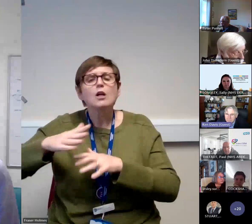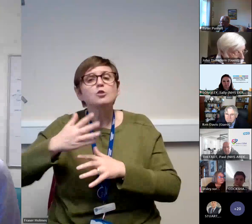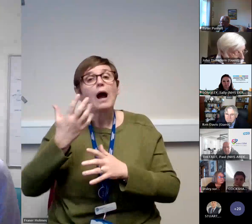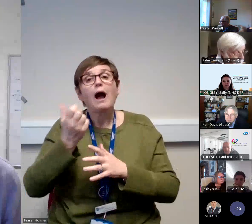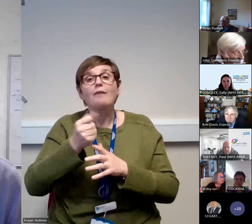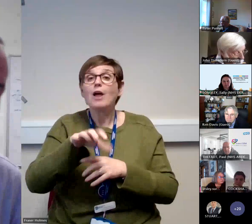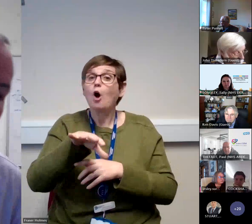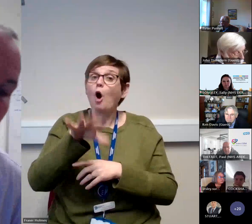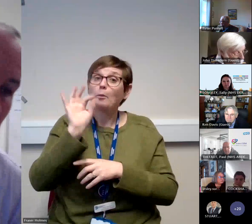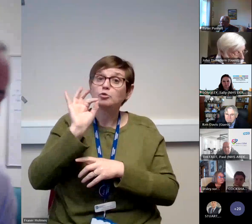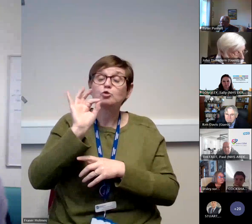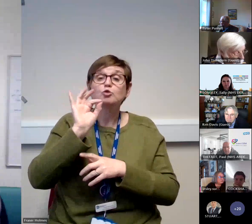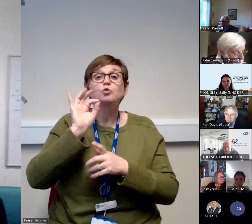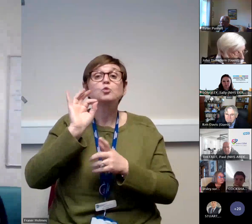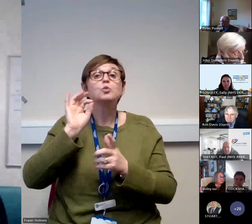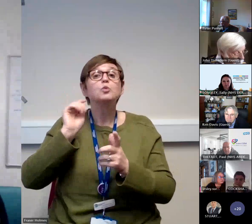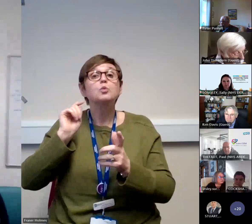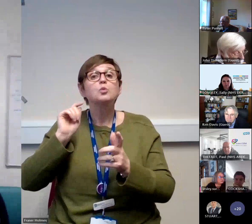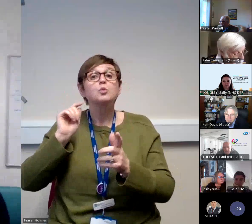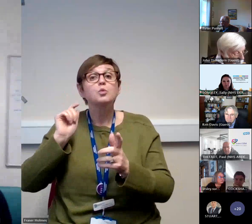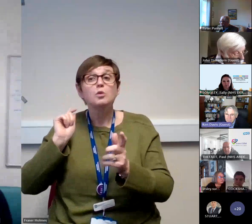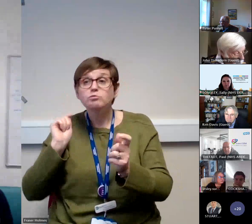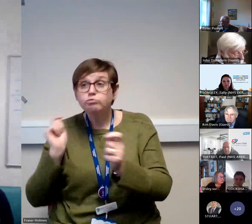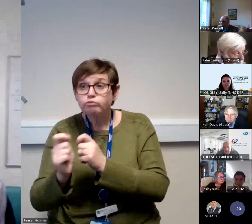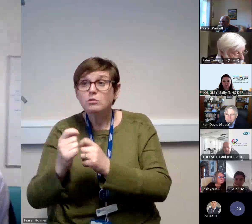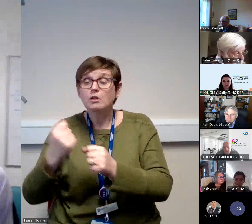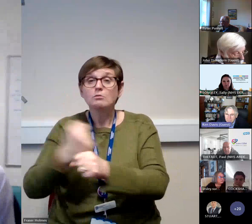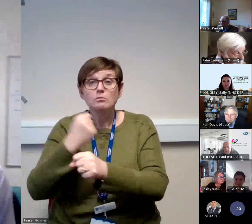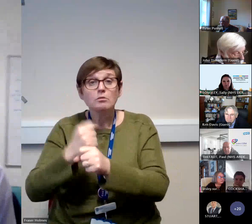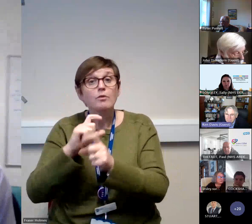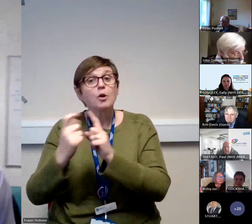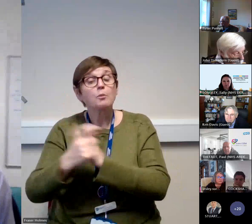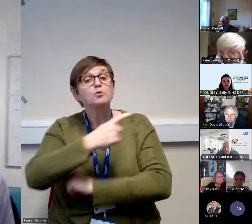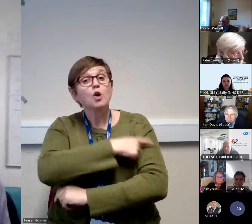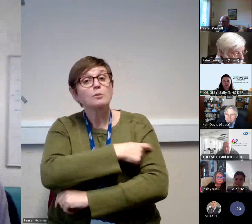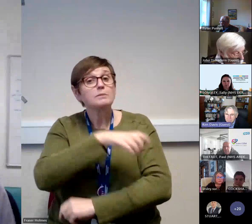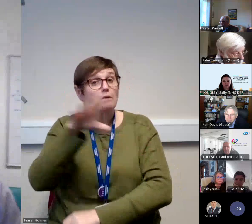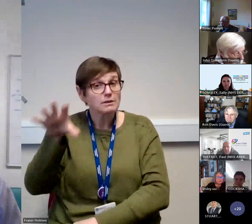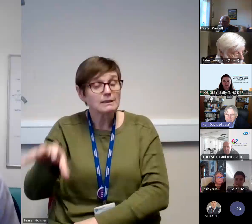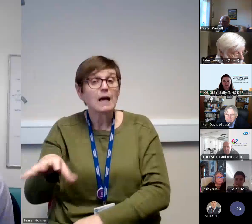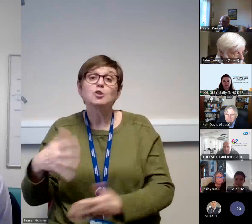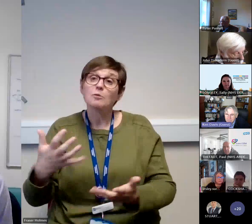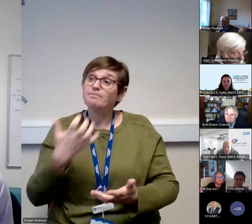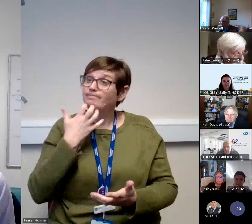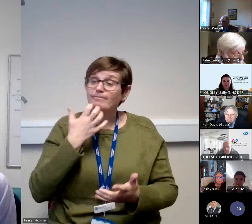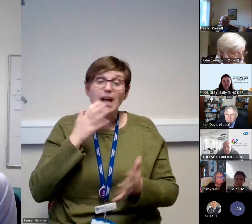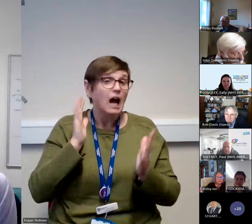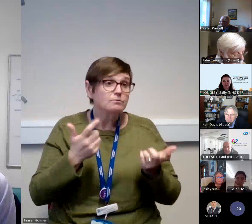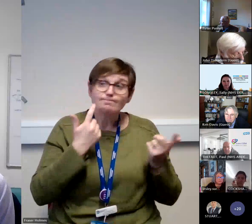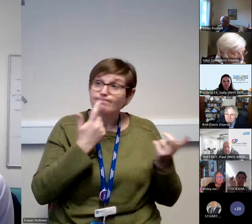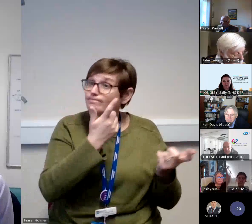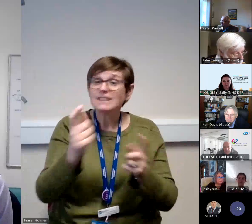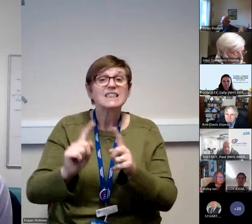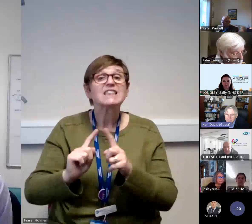option to be able to build in community hospital sites, so they have had to look at other